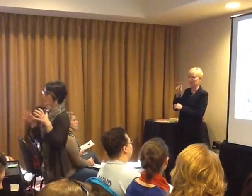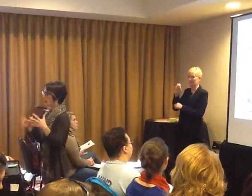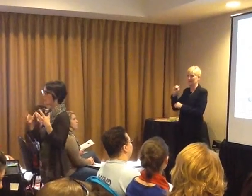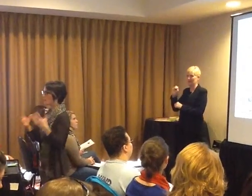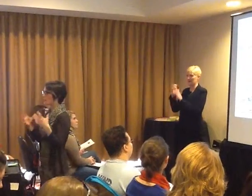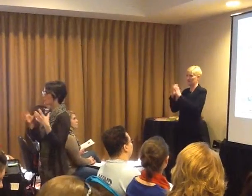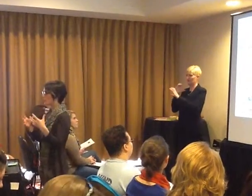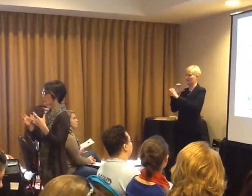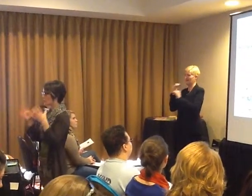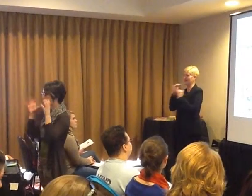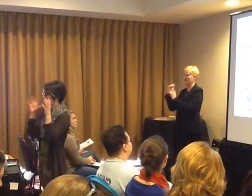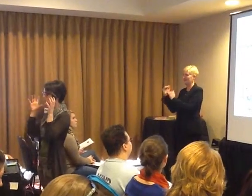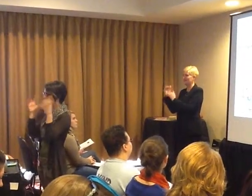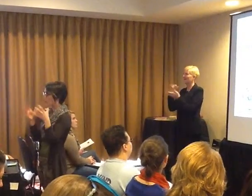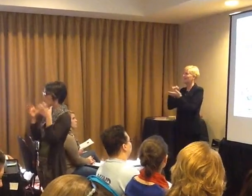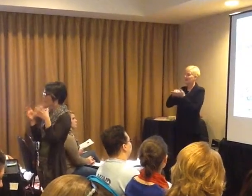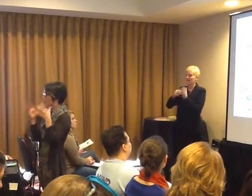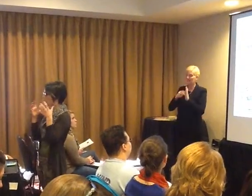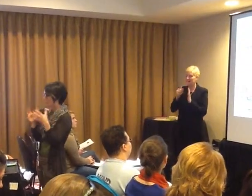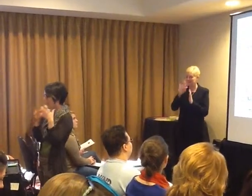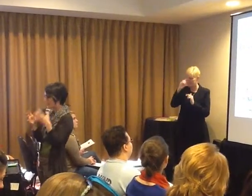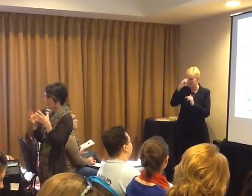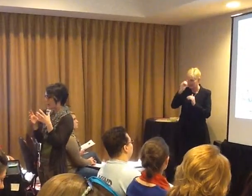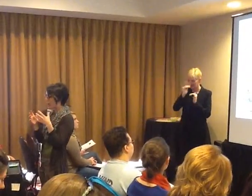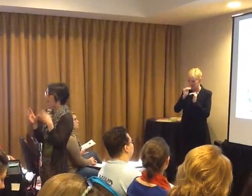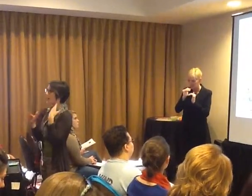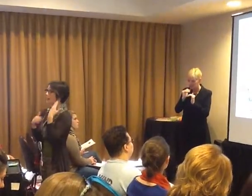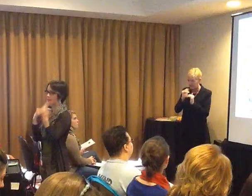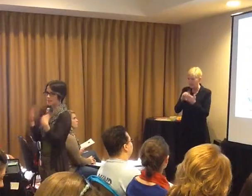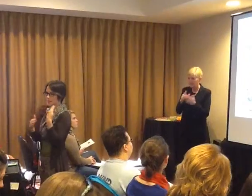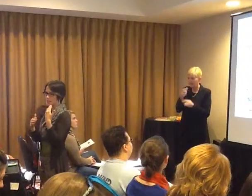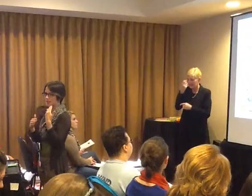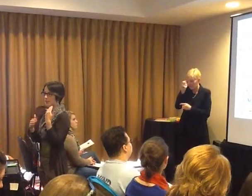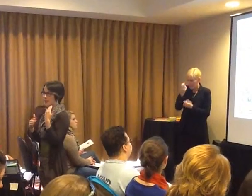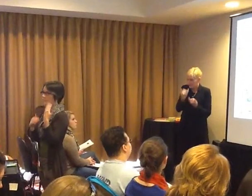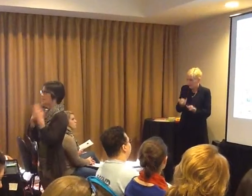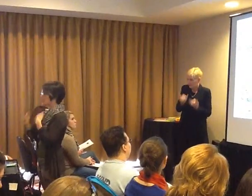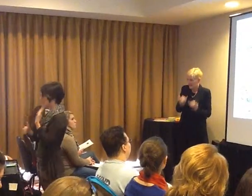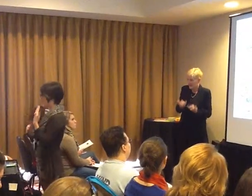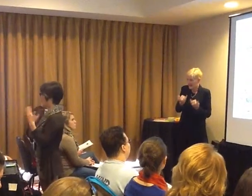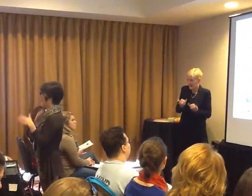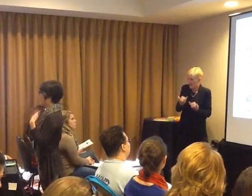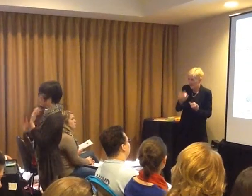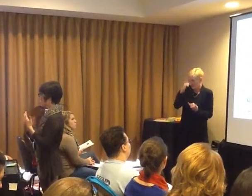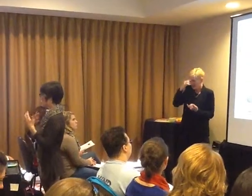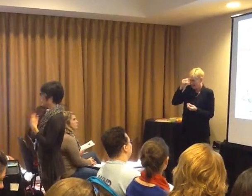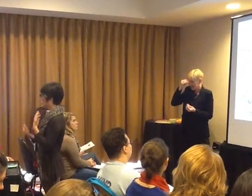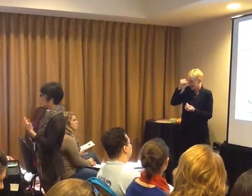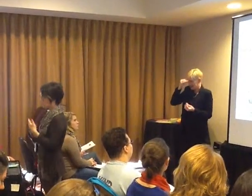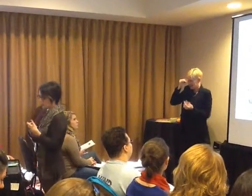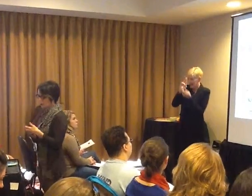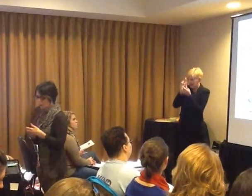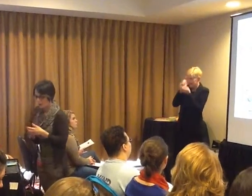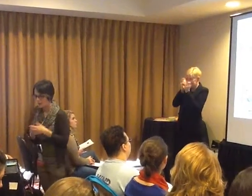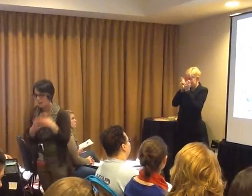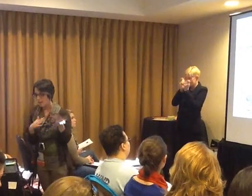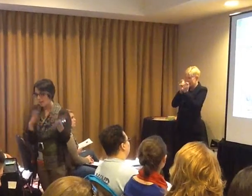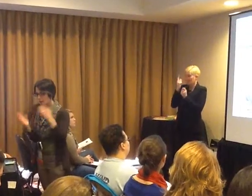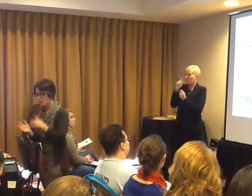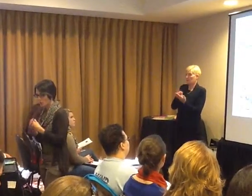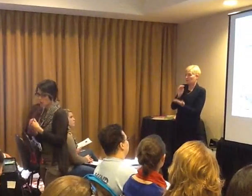thing. It's how much information can the students hold on to right now and still manipulate and use for their